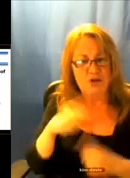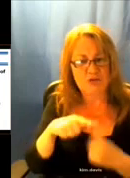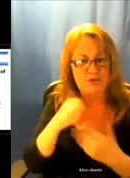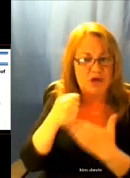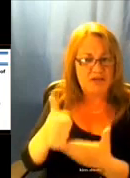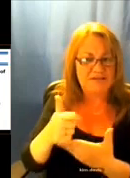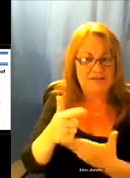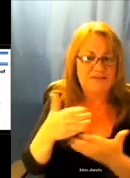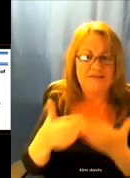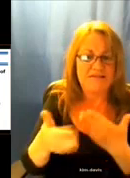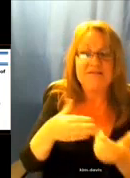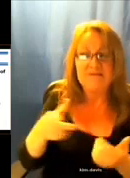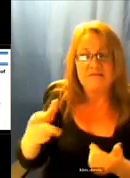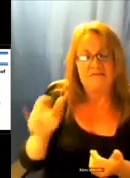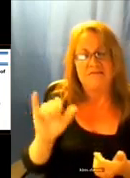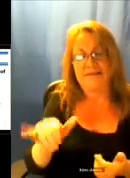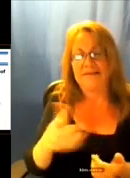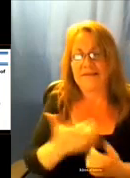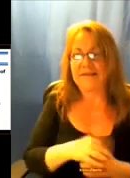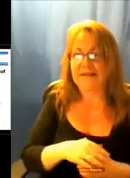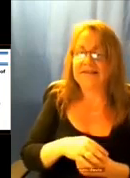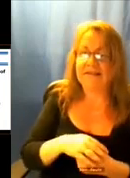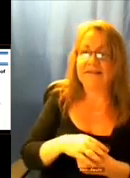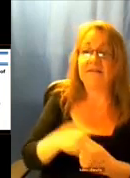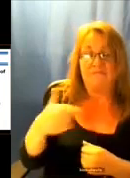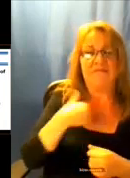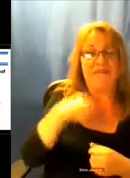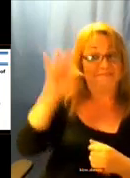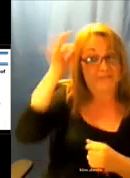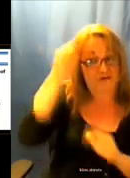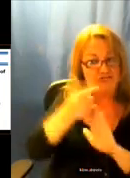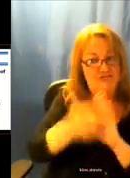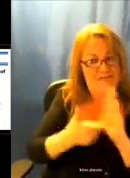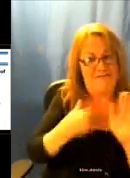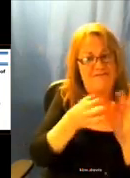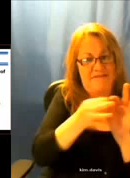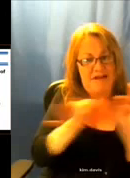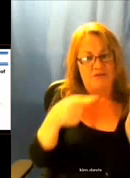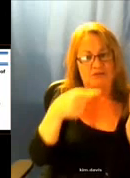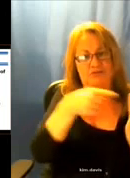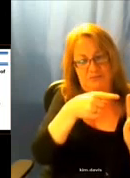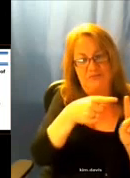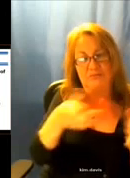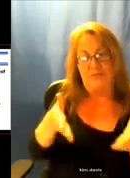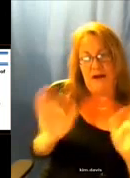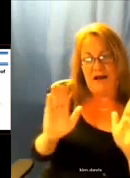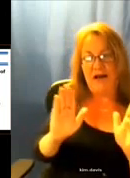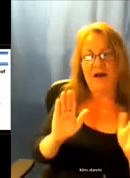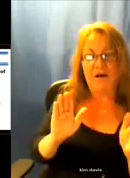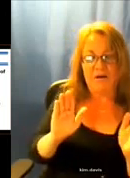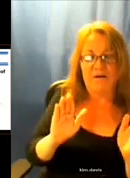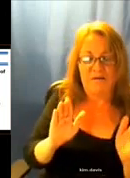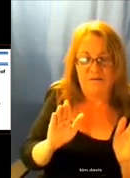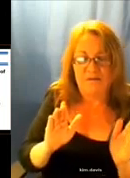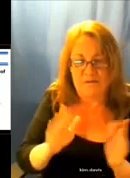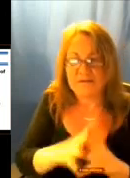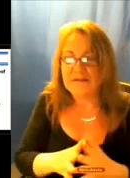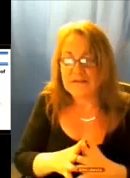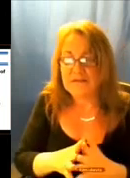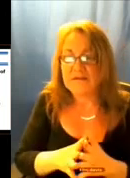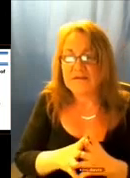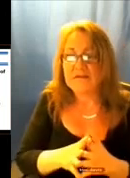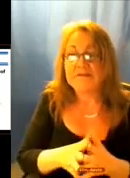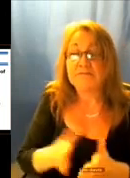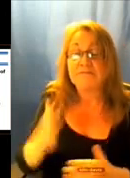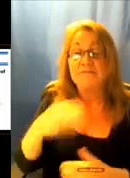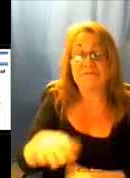And for hard of hearing also, they do have an assisted hearing dog that can assist too. Under federal law, it does